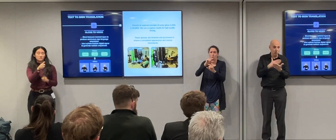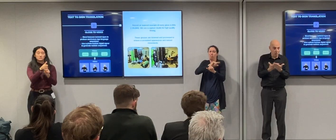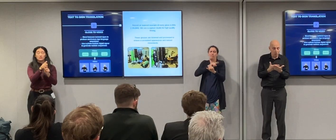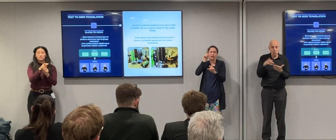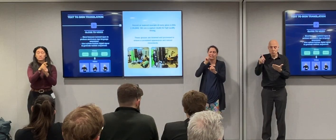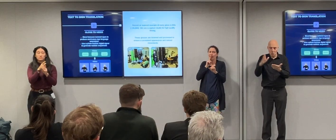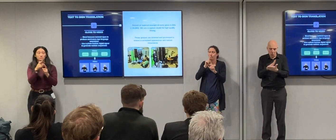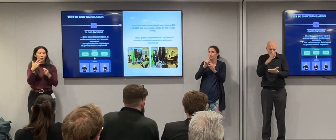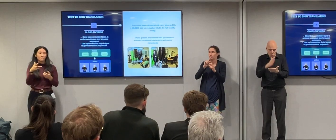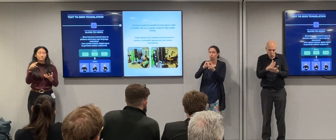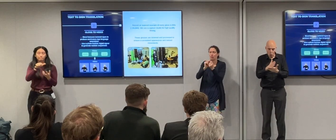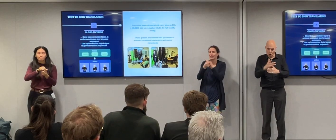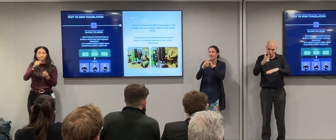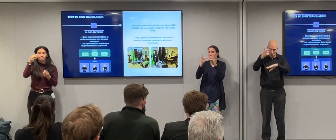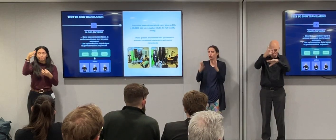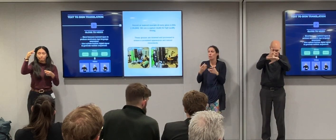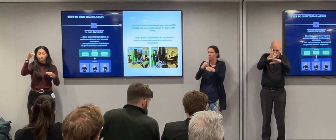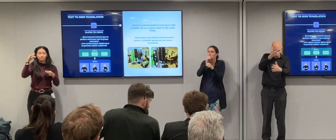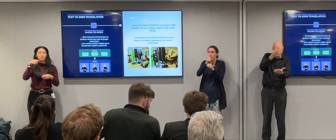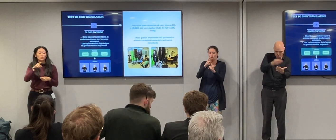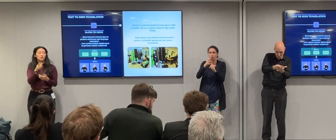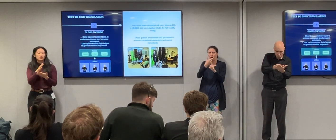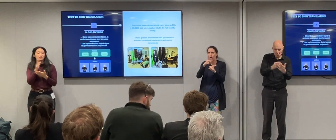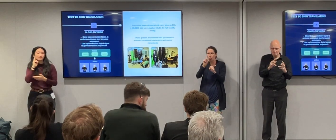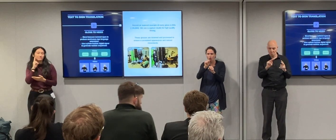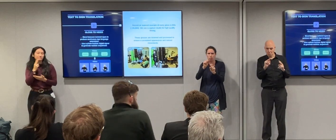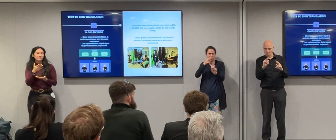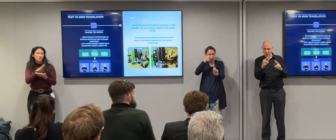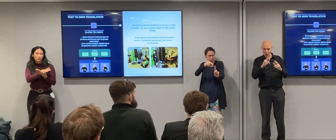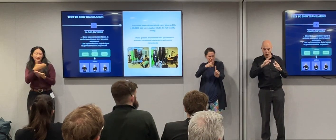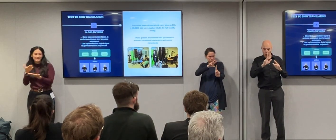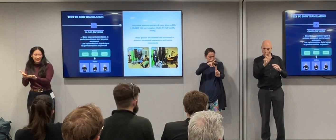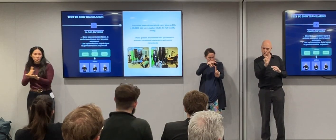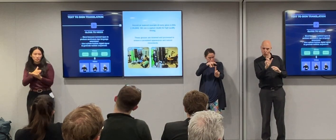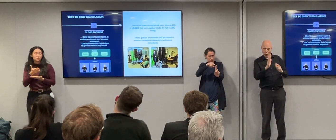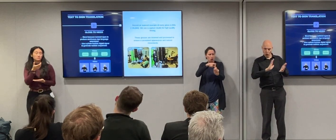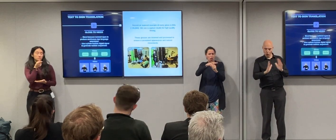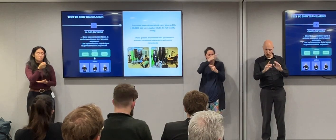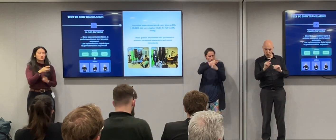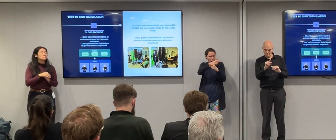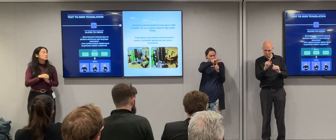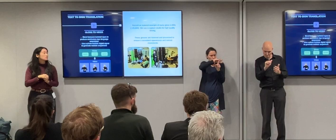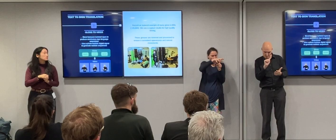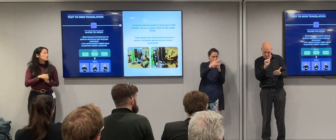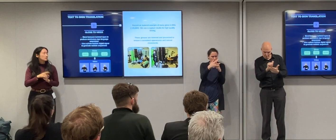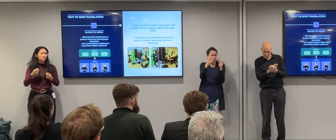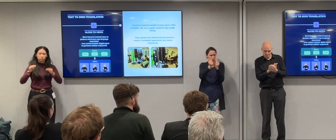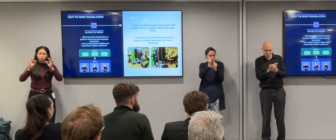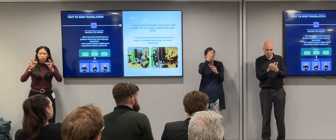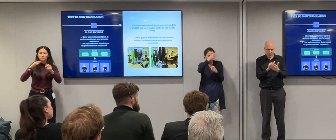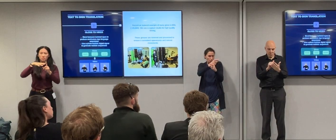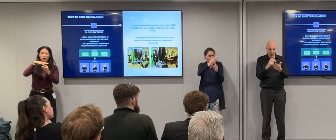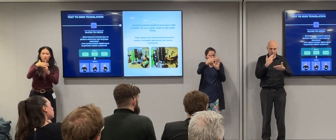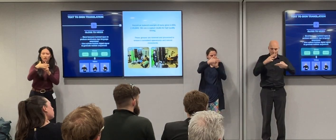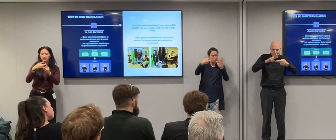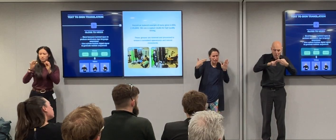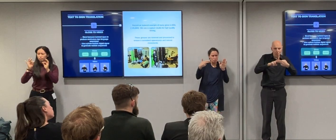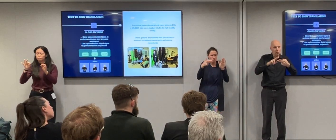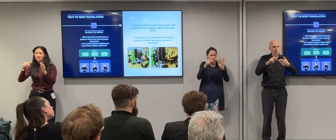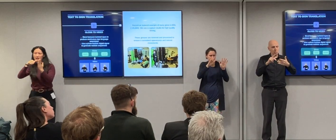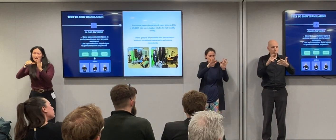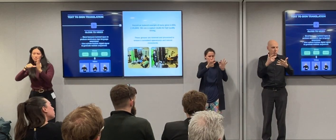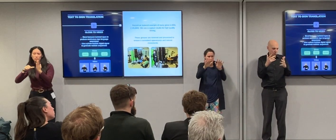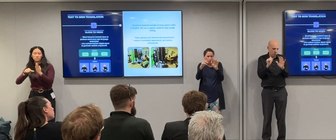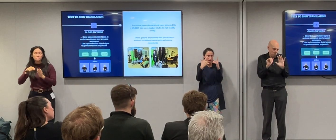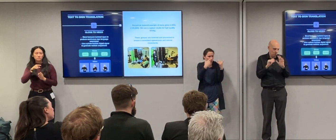all of these glosses are recorded high quality, but also in the correct context with the correct kind of labels associated with